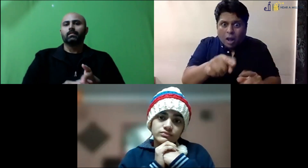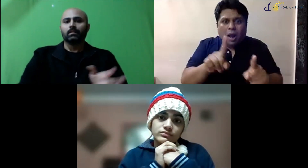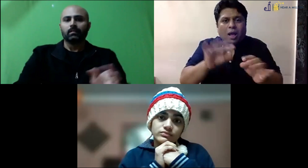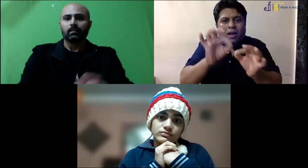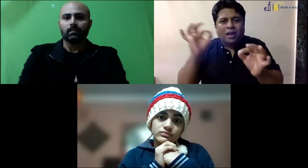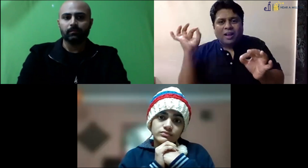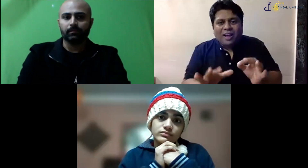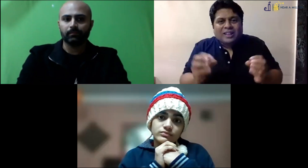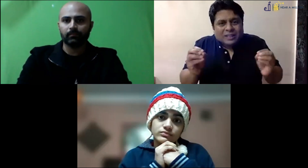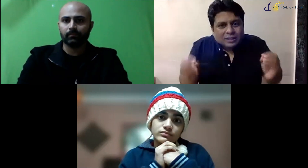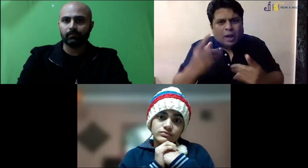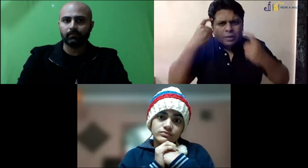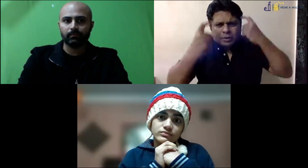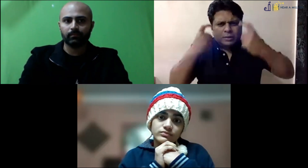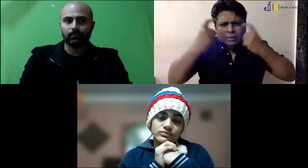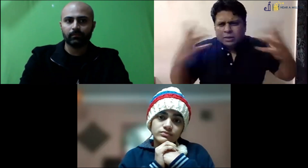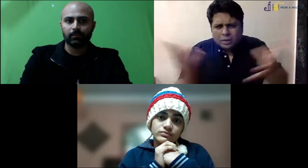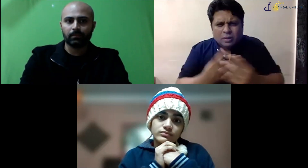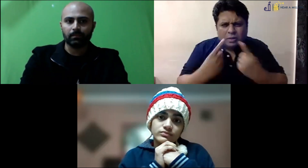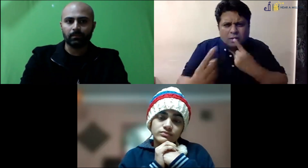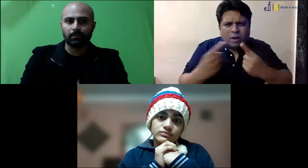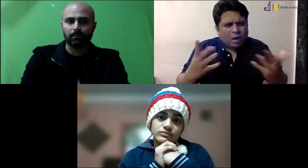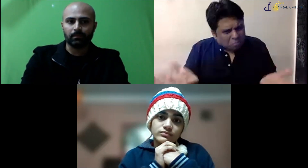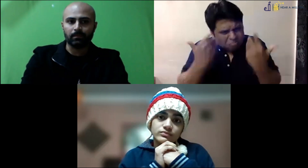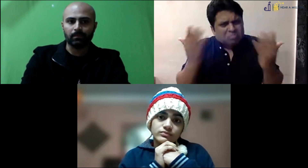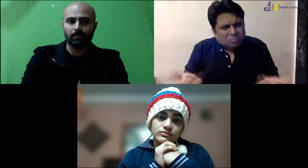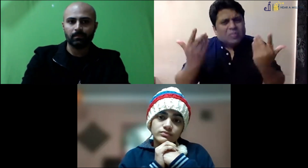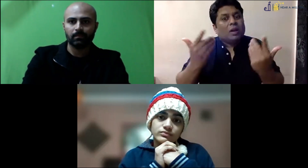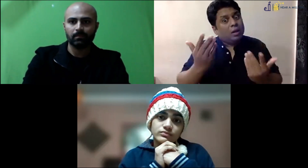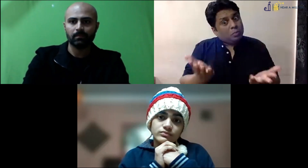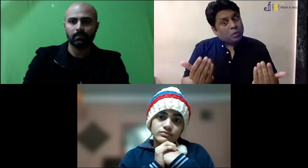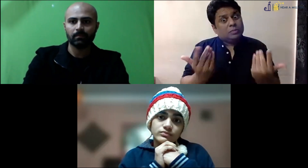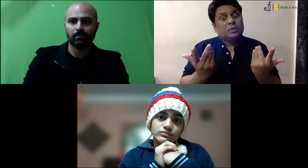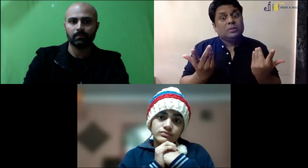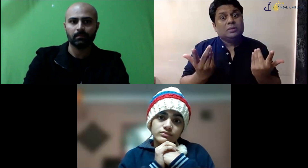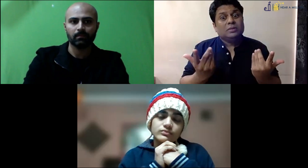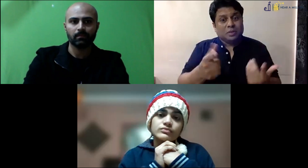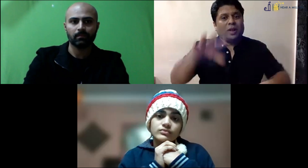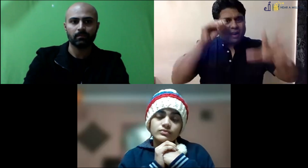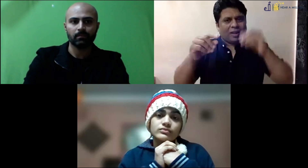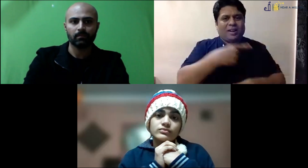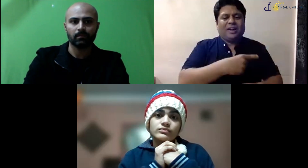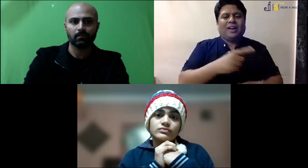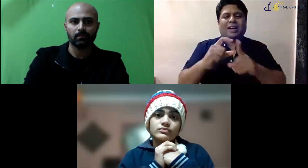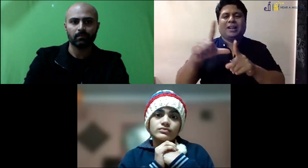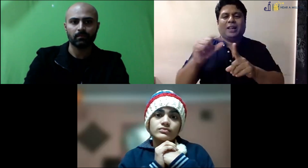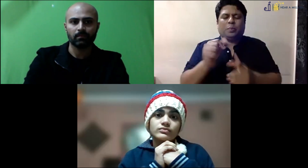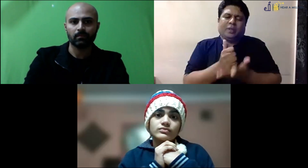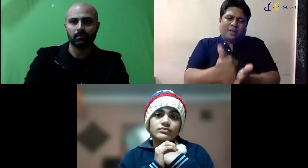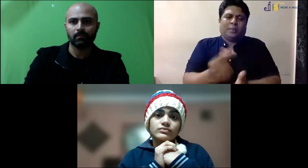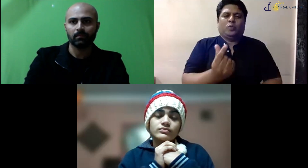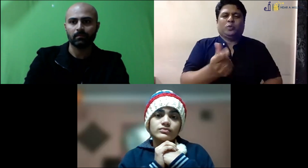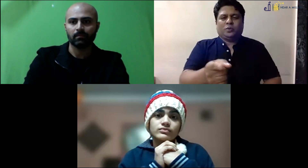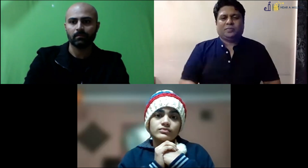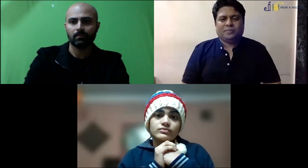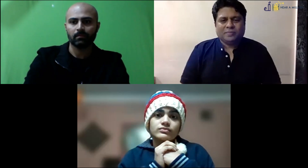and colleges couldn't be clubbed together, but you have the fire. You just need to lighten up more, and